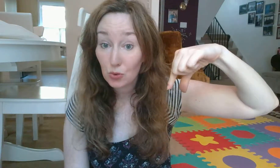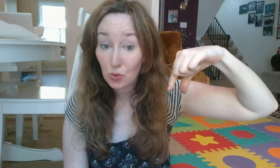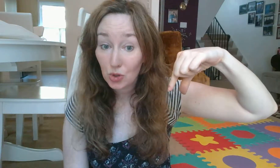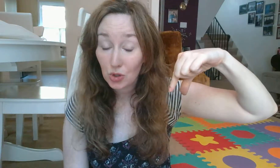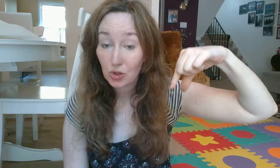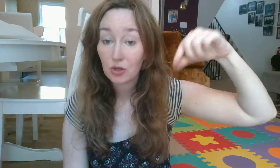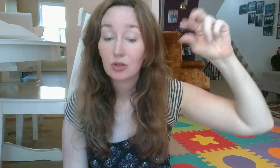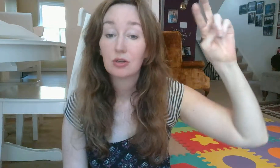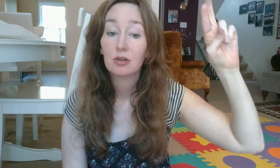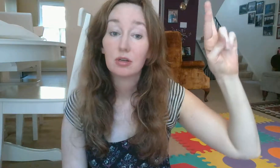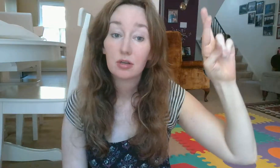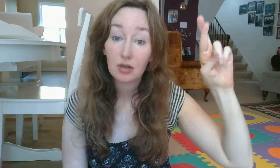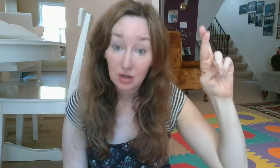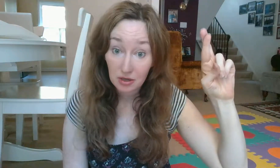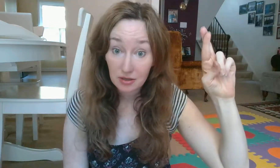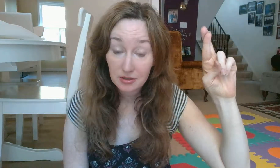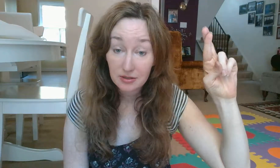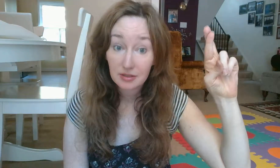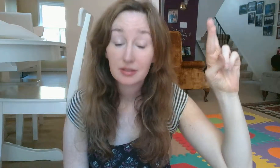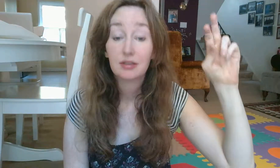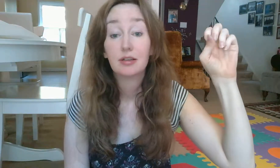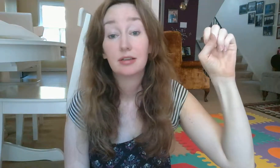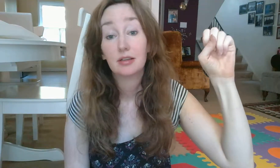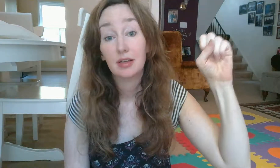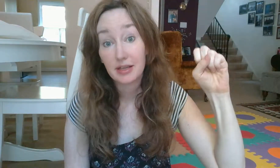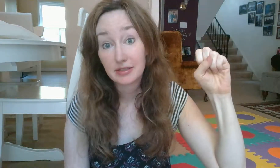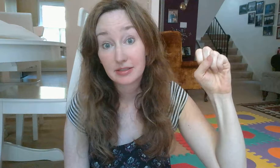Q, R, S,